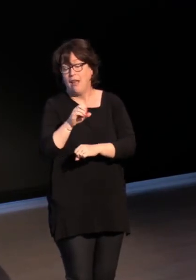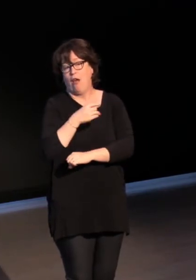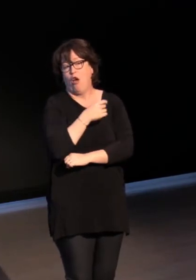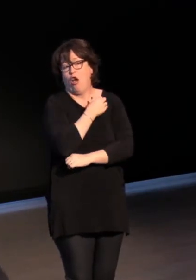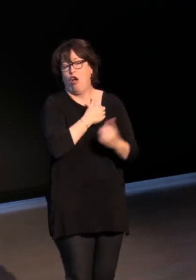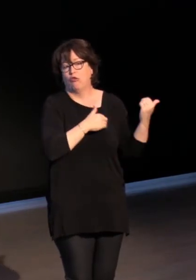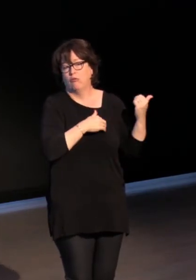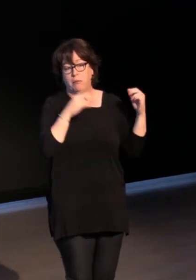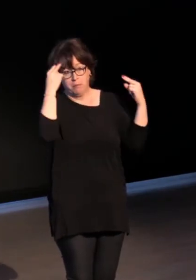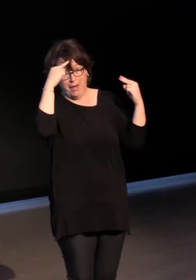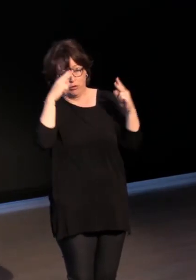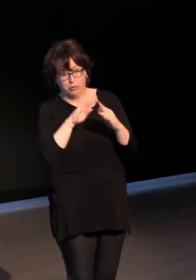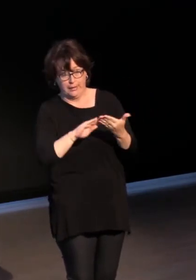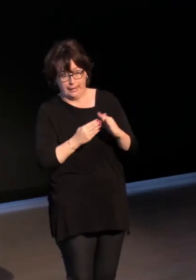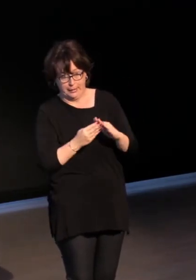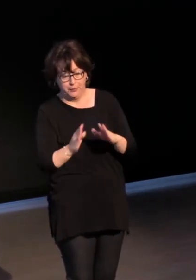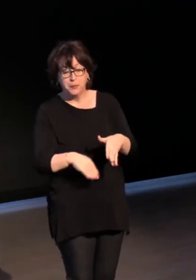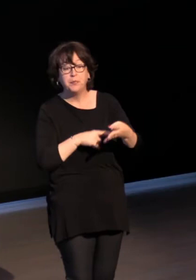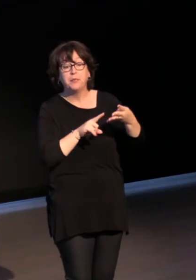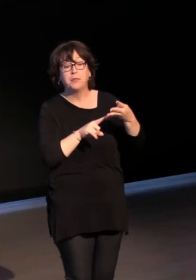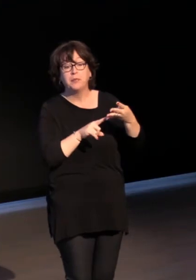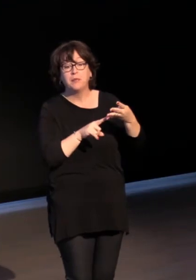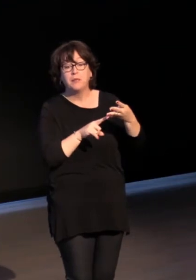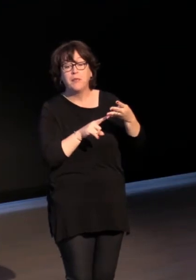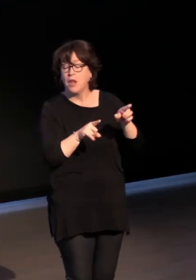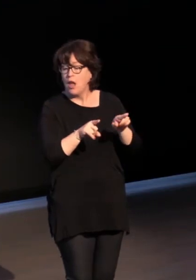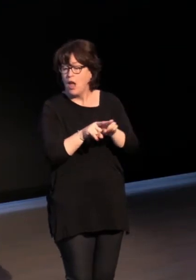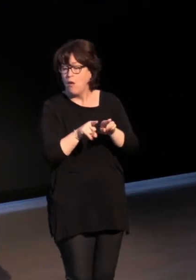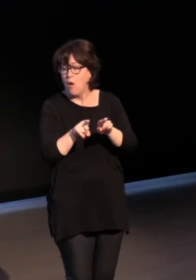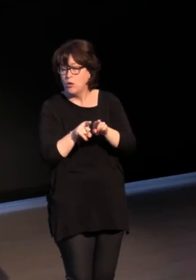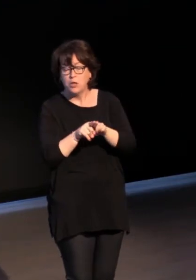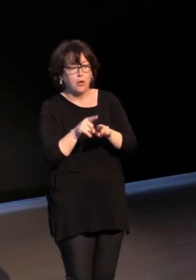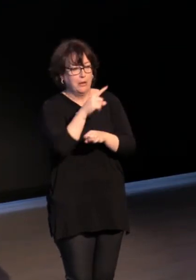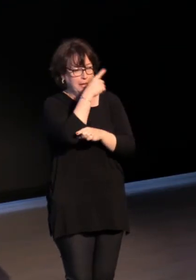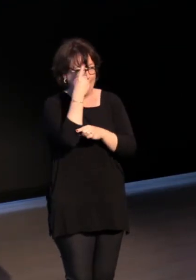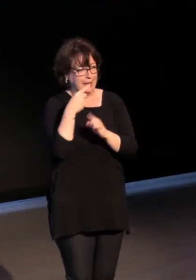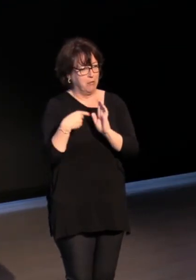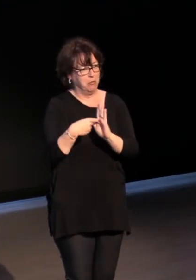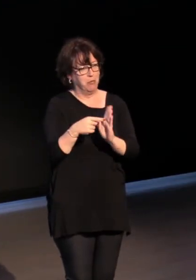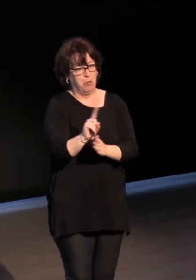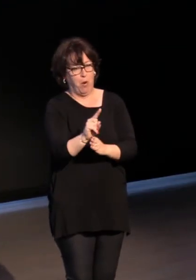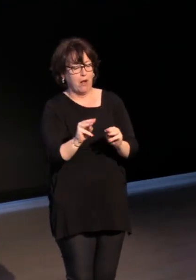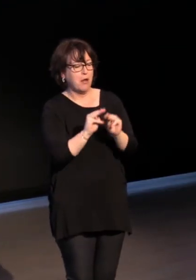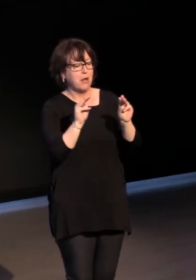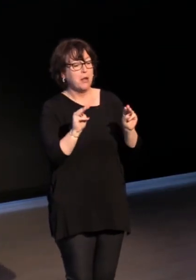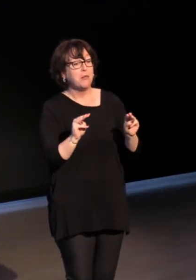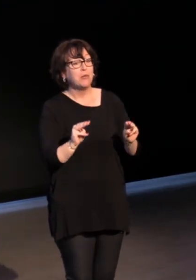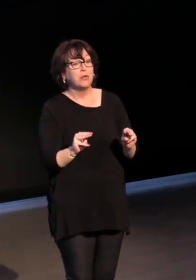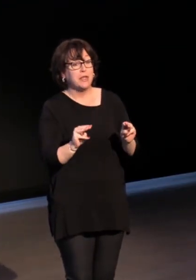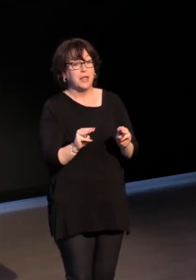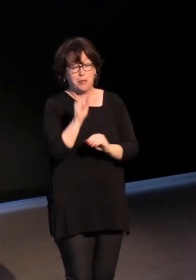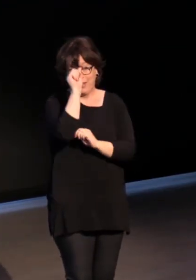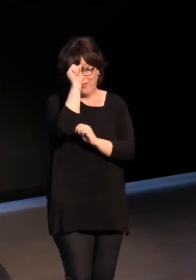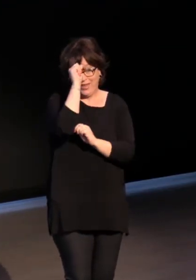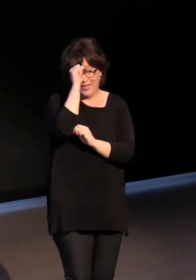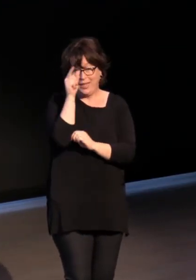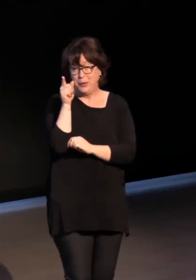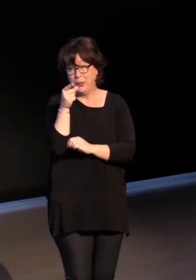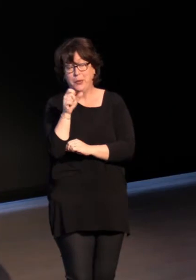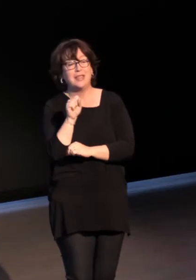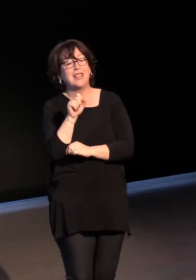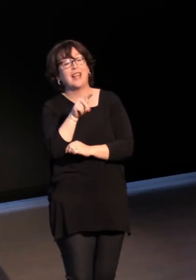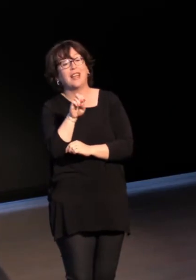Populares, Mexico City, and solo installation Summer Burial at the Museum of Contemporary Native Art in Santa